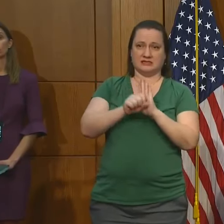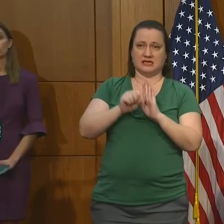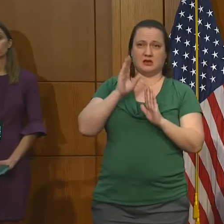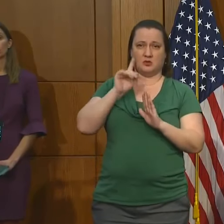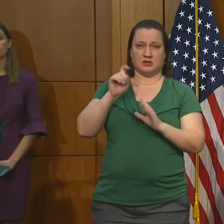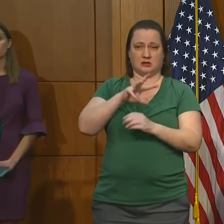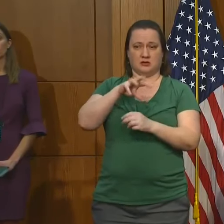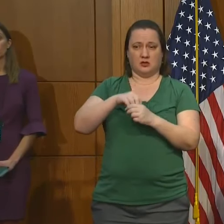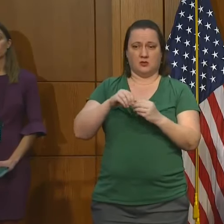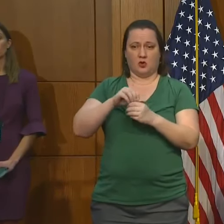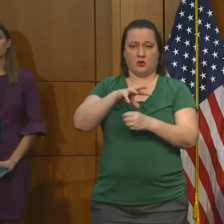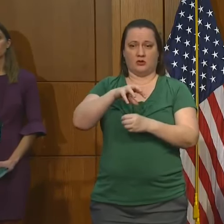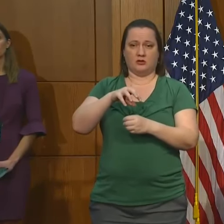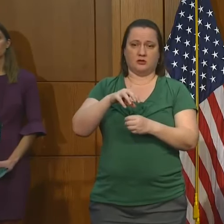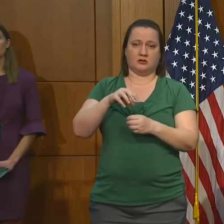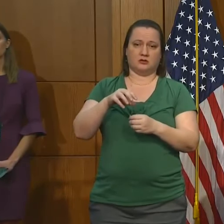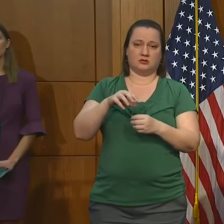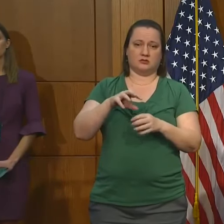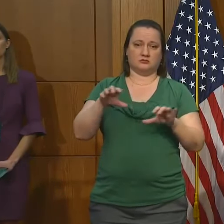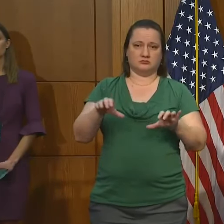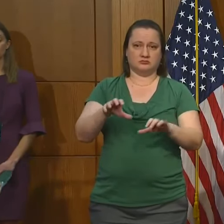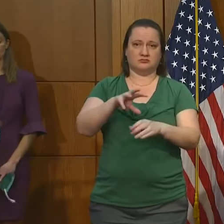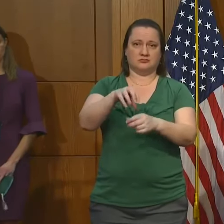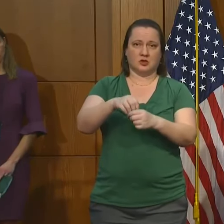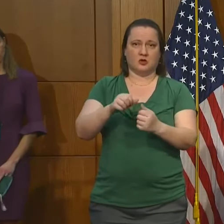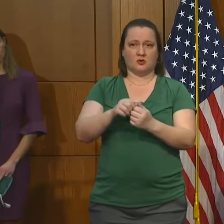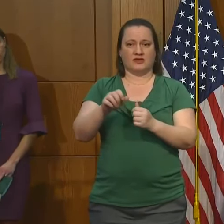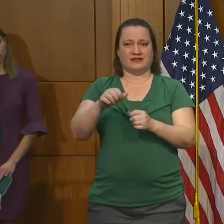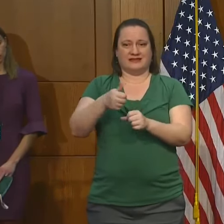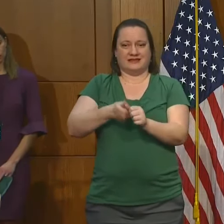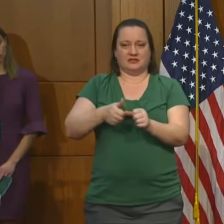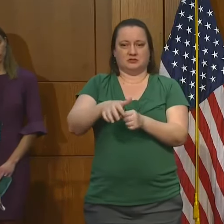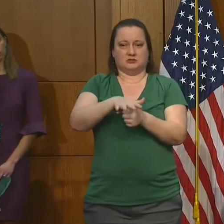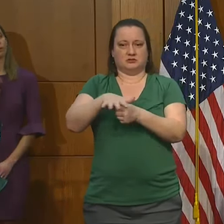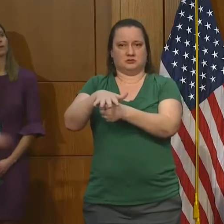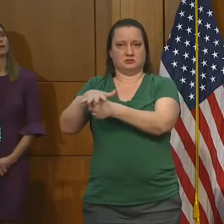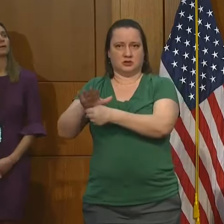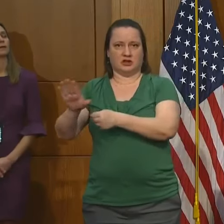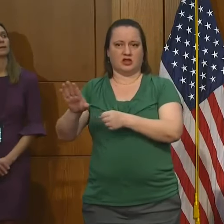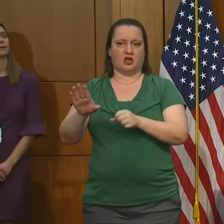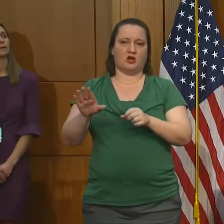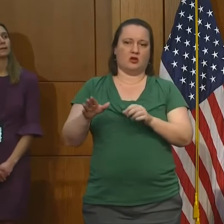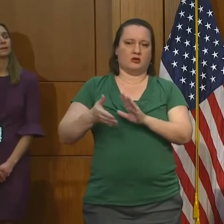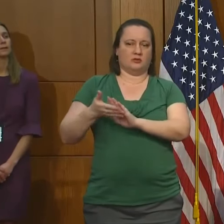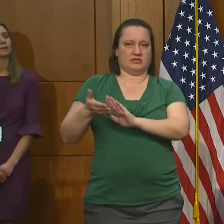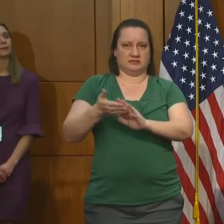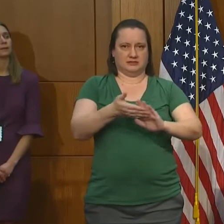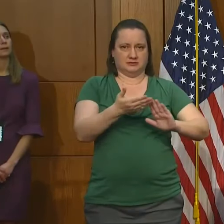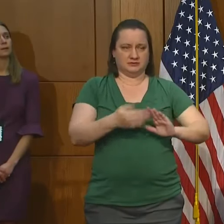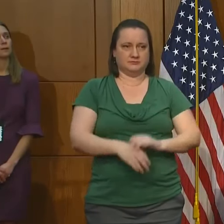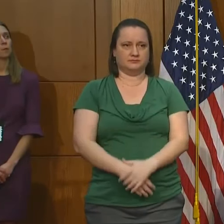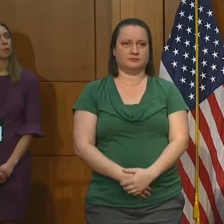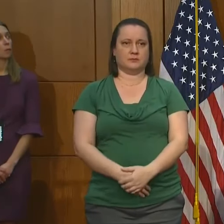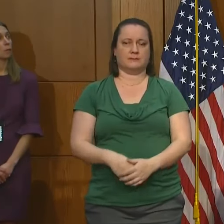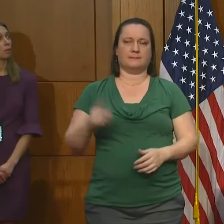involved into a locality's business? The question is about utilities being disconnected,